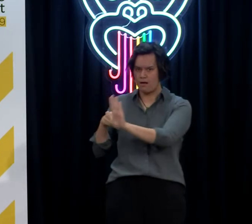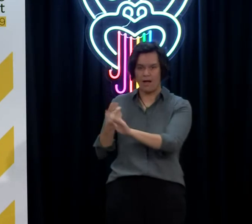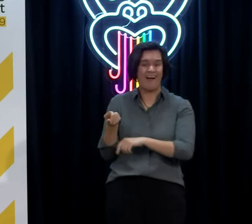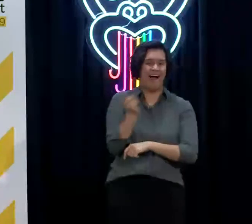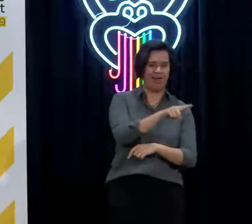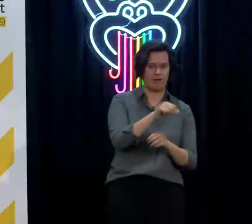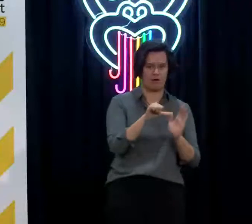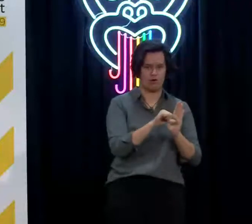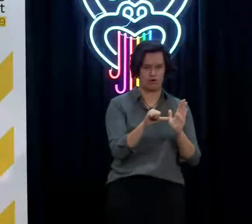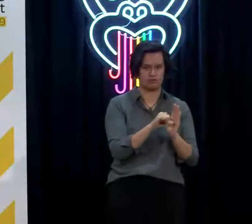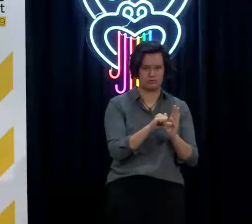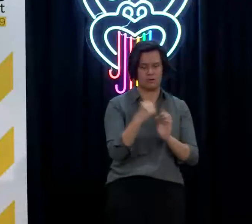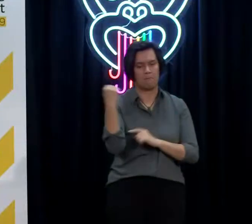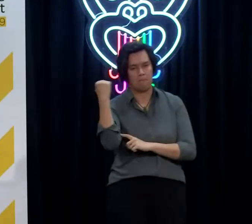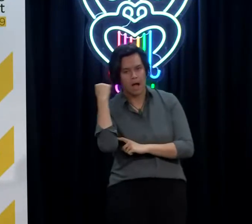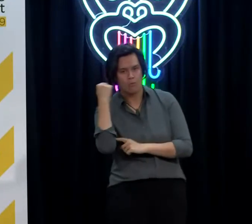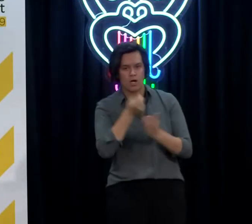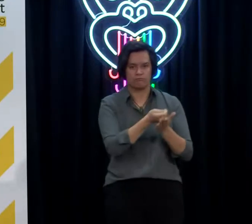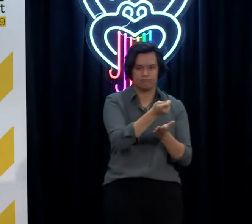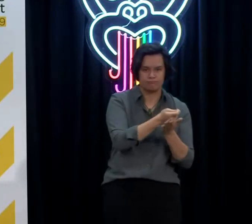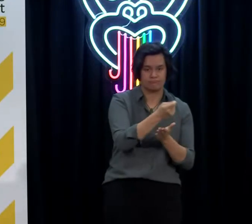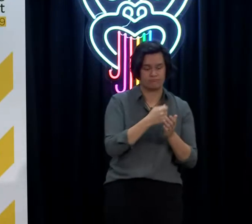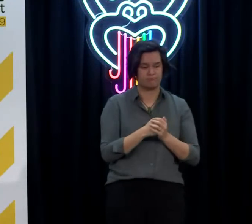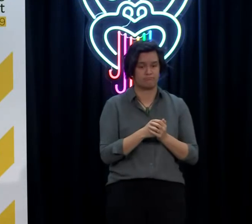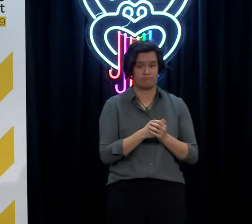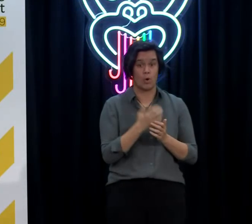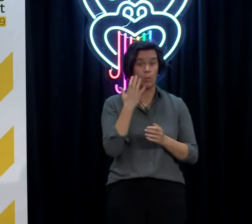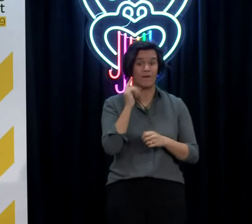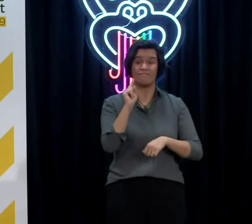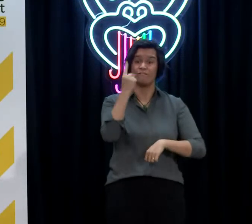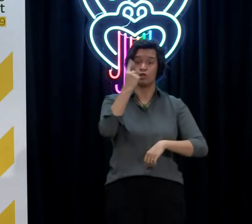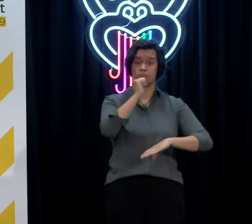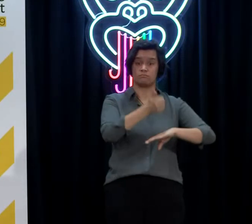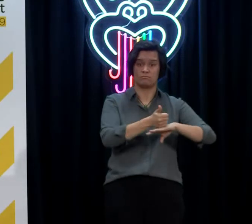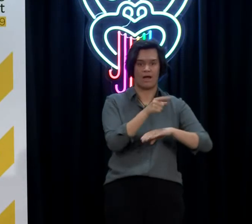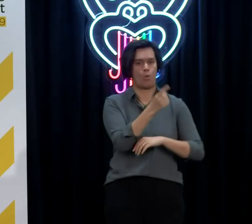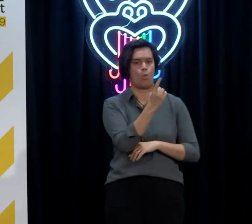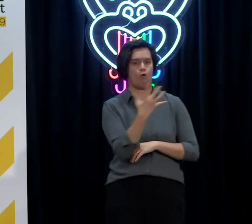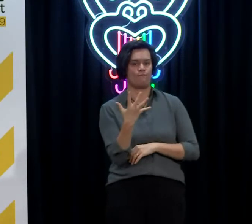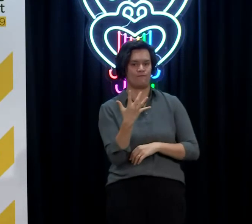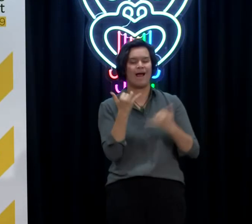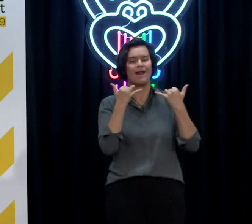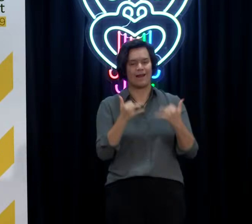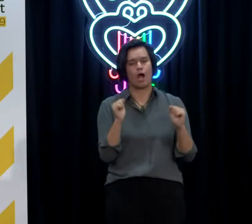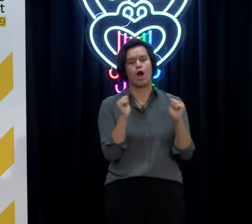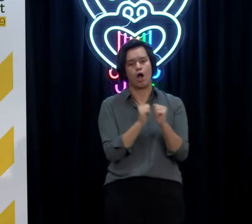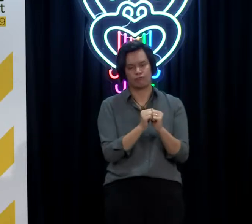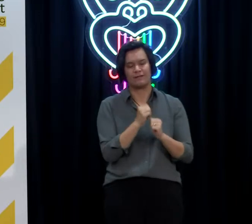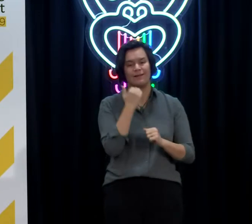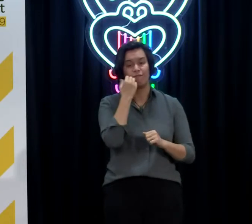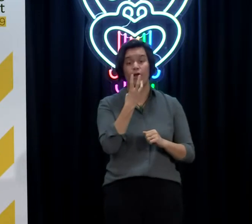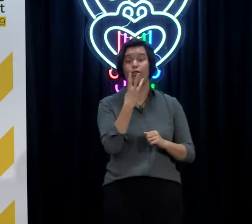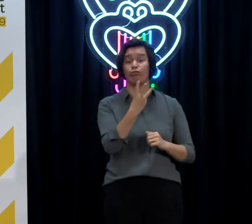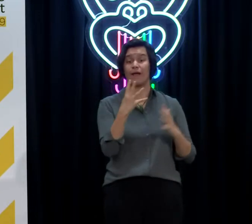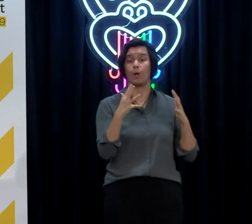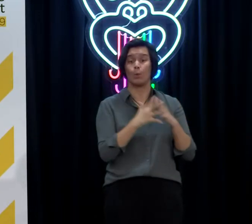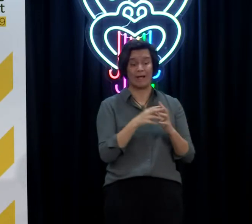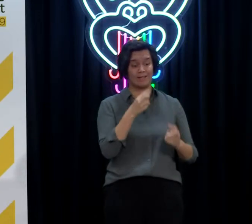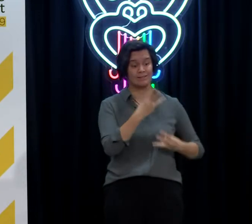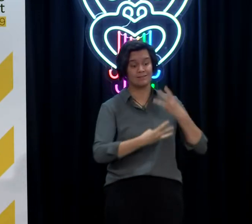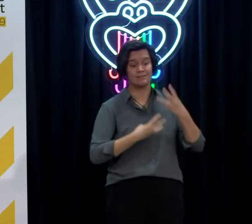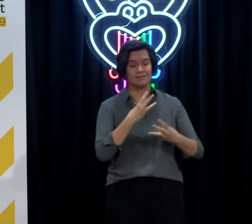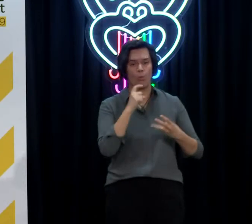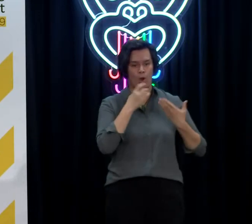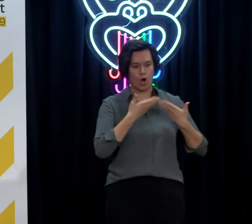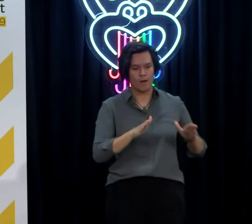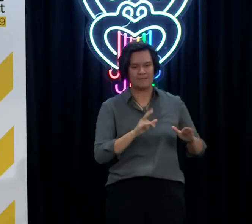payment was originally a one-off payment per outbreak, but we have agreed to make it a 3-weekly payment in recognition of the pressure that businesses are